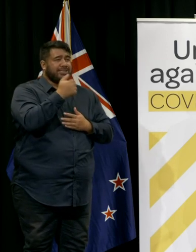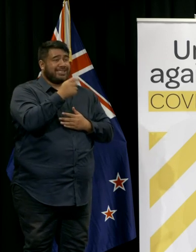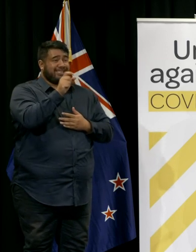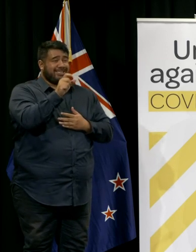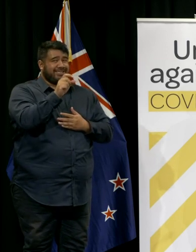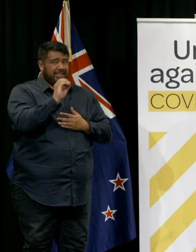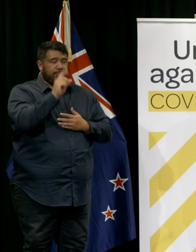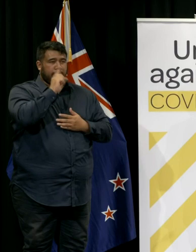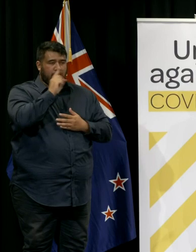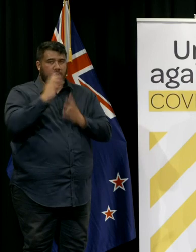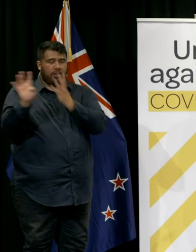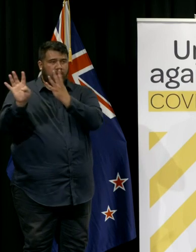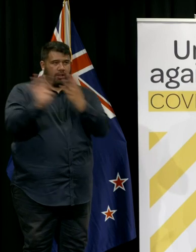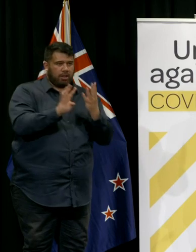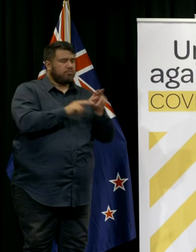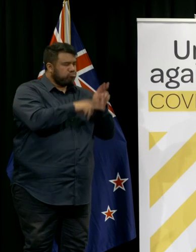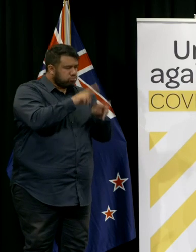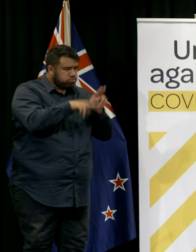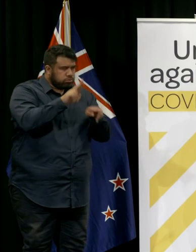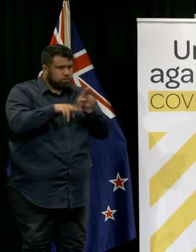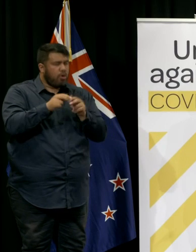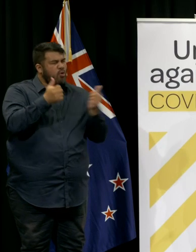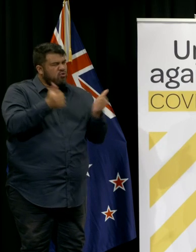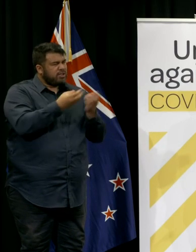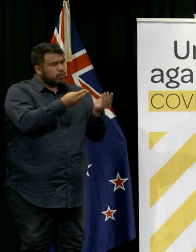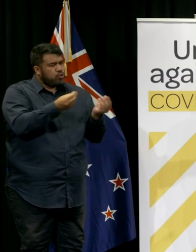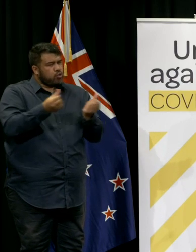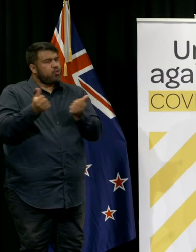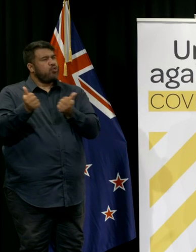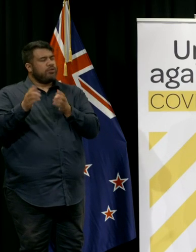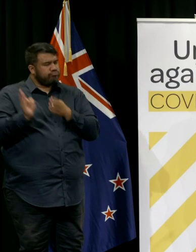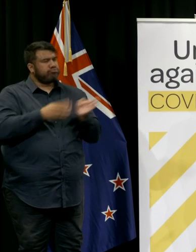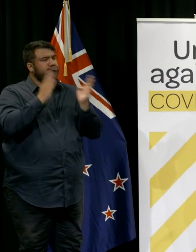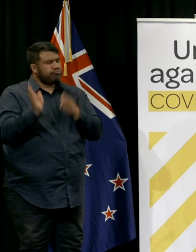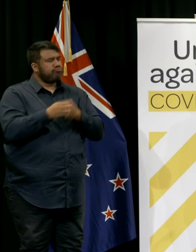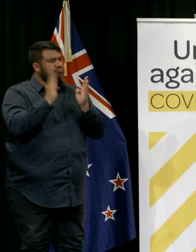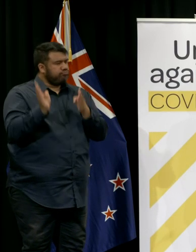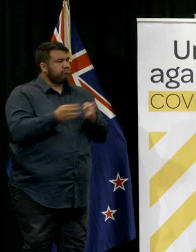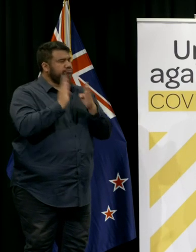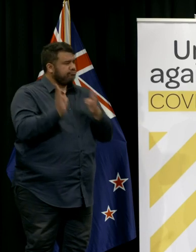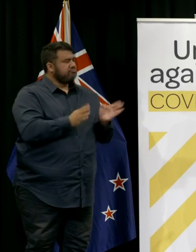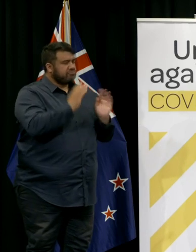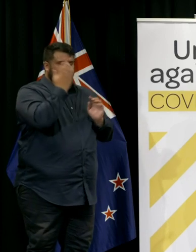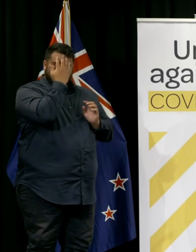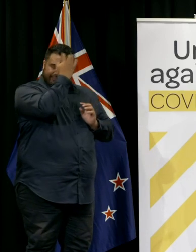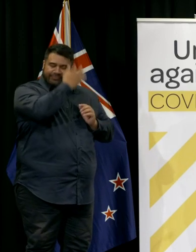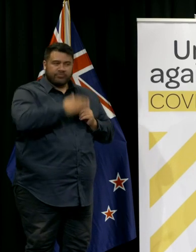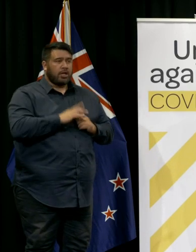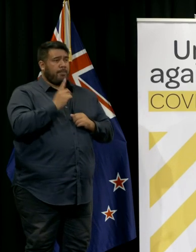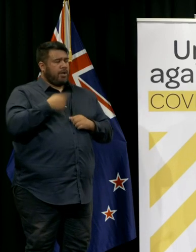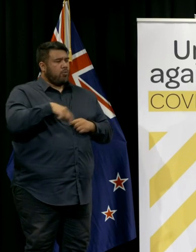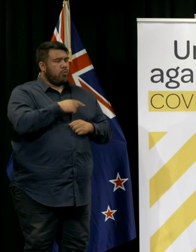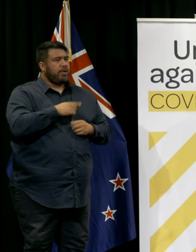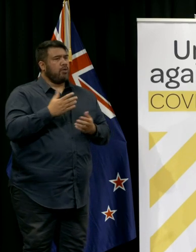has been managed well. A few speed bumps, as you'd anticipate, but we'll do everything we can to